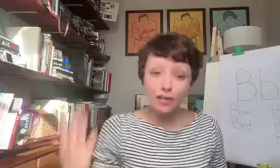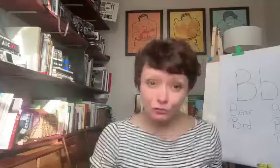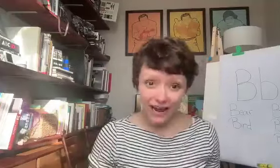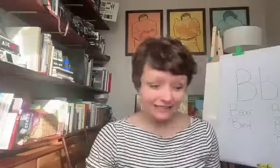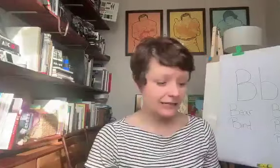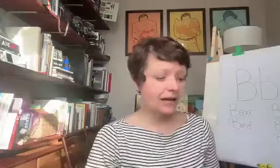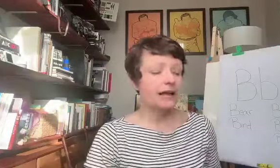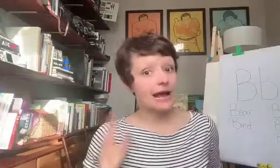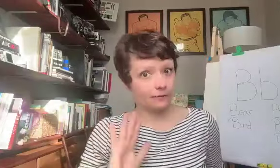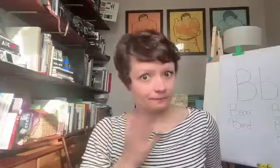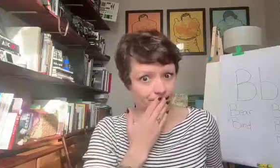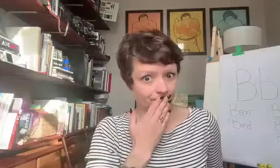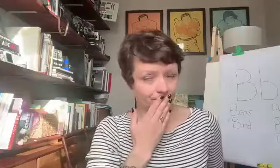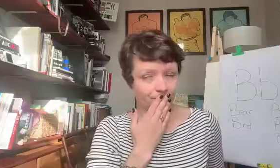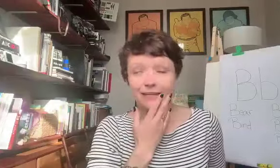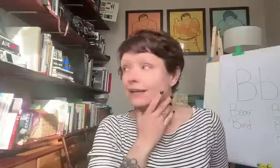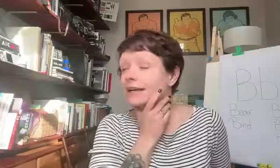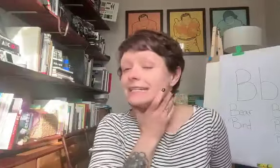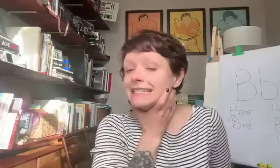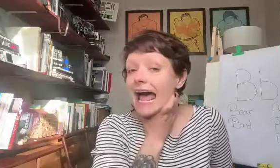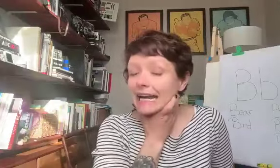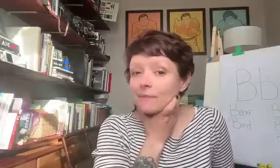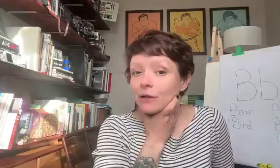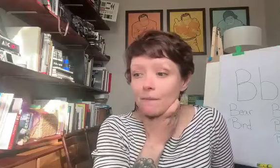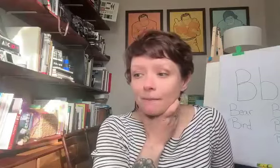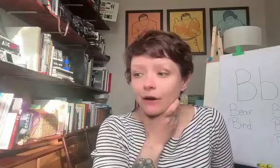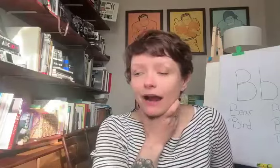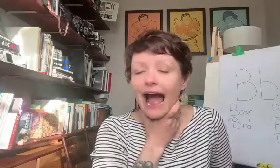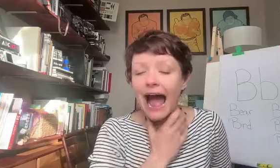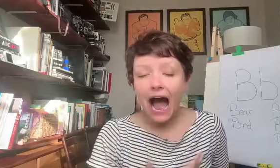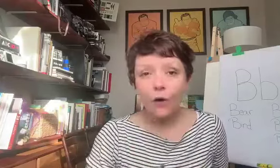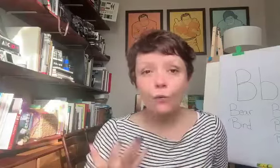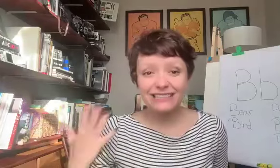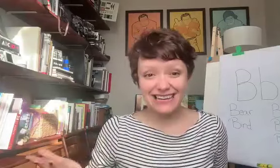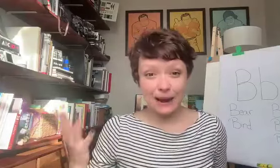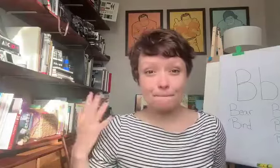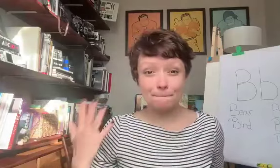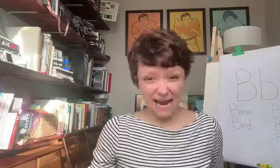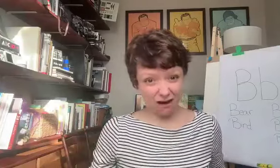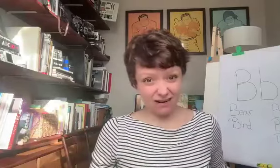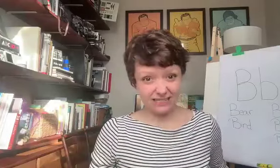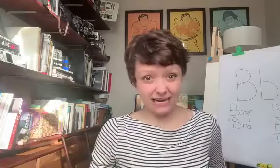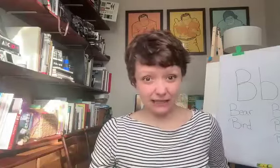You're right. Now, does anybody remember how we say bear in sign